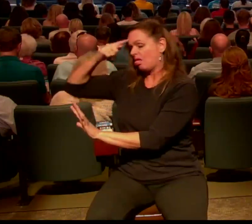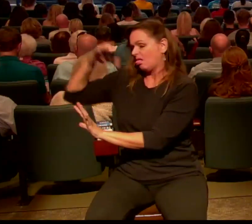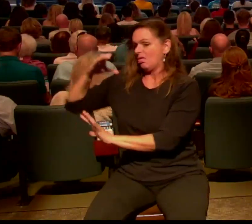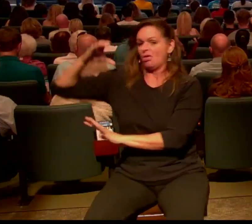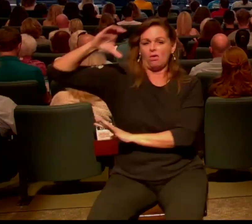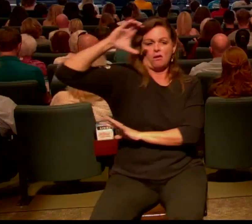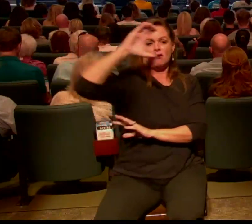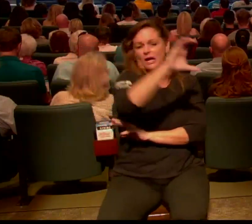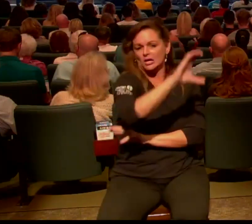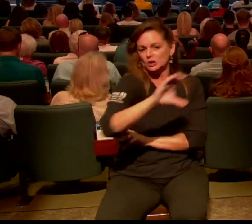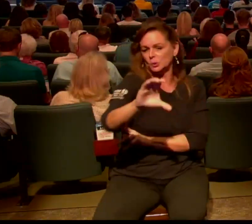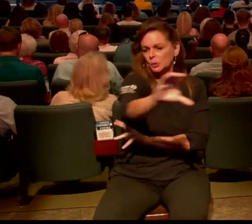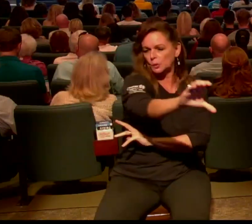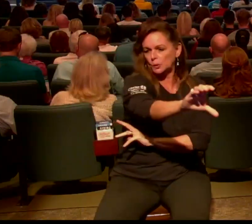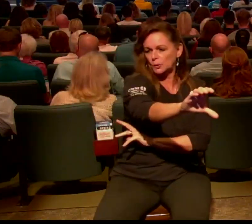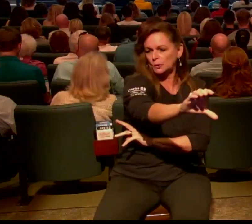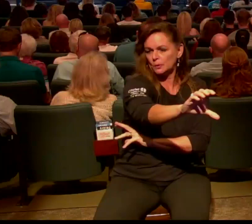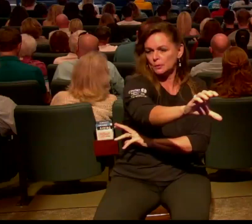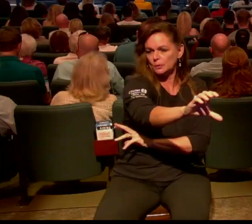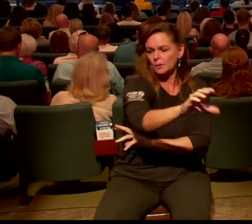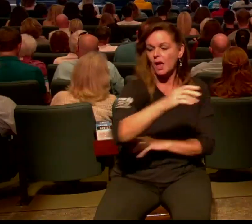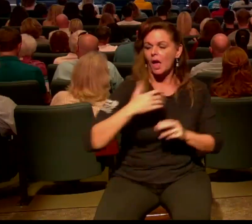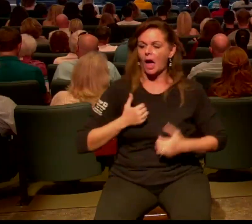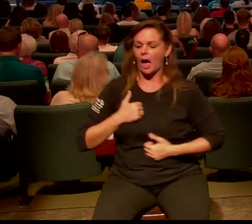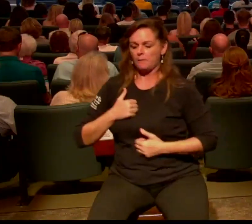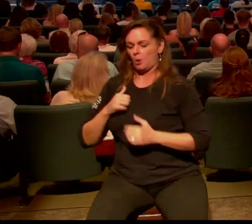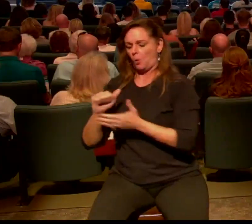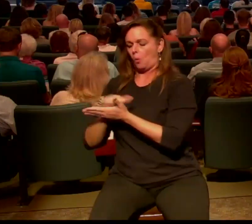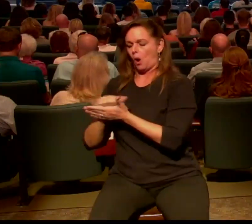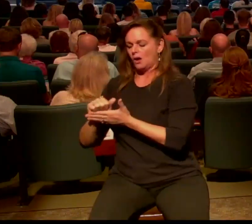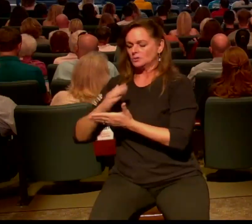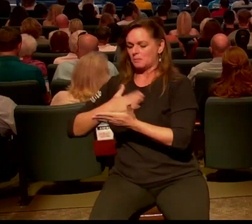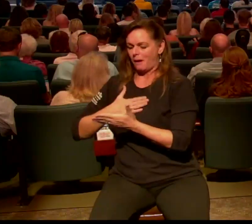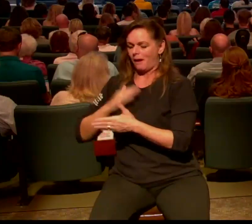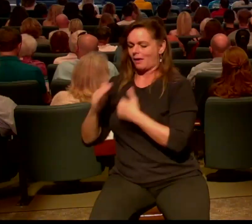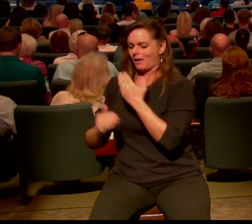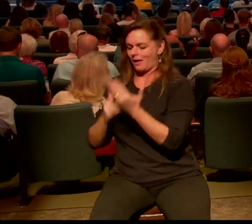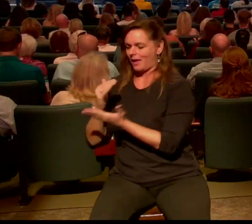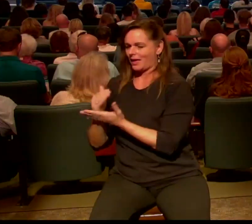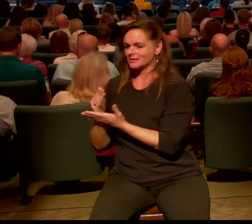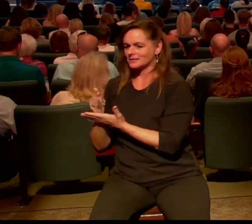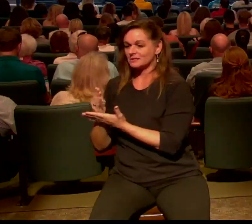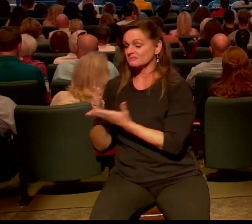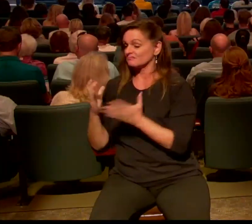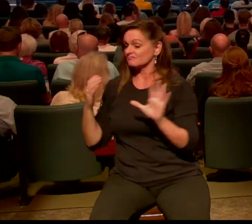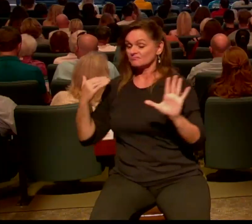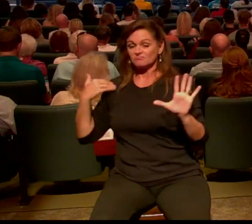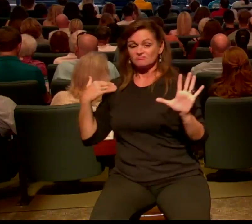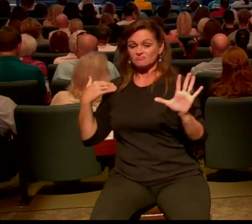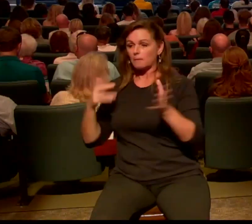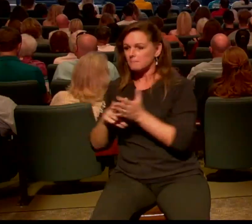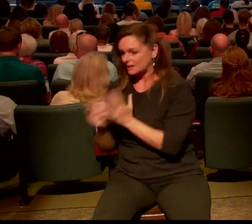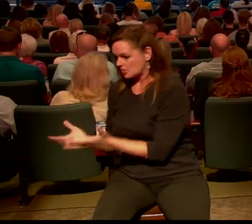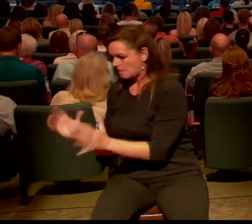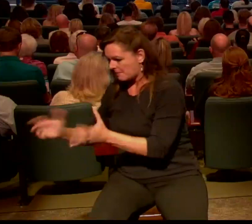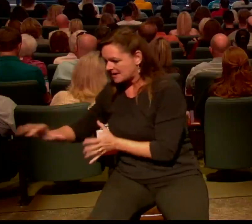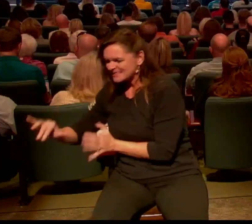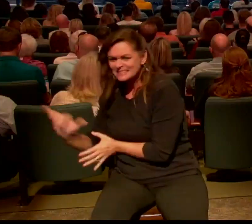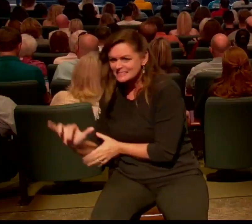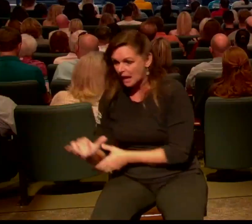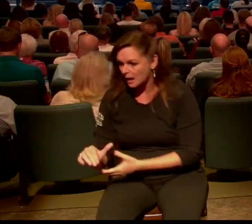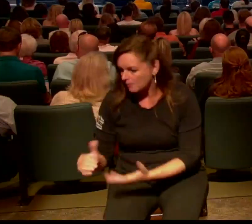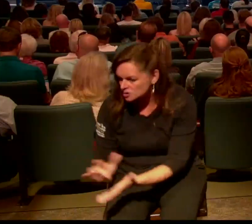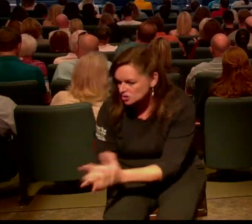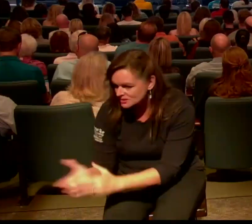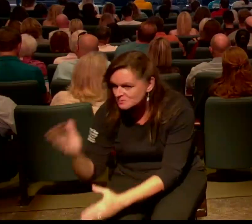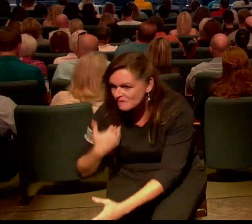taking off of himself the responsibility about what's going to happen. In other words, Pilate takes his basin